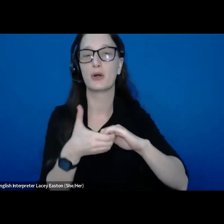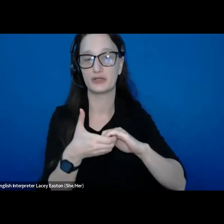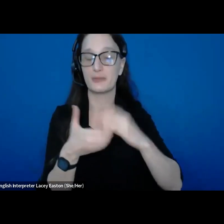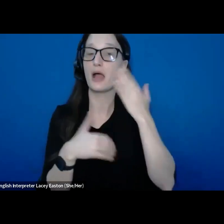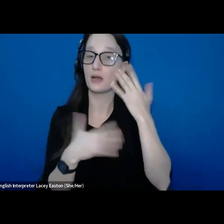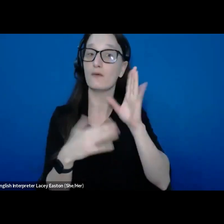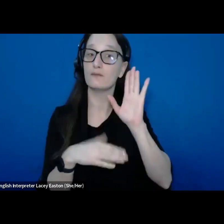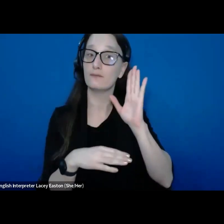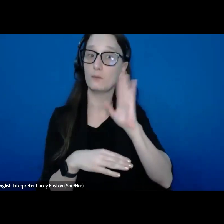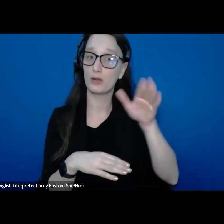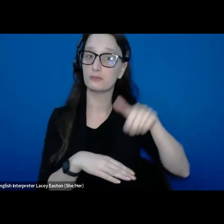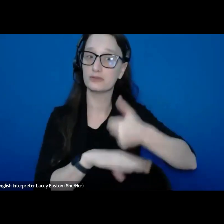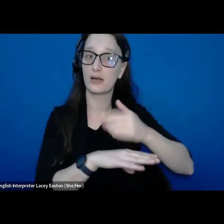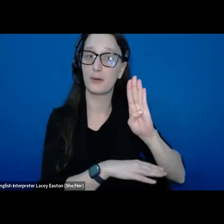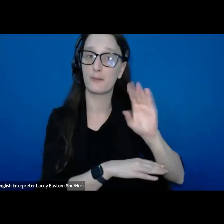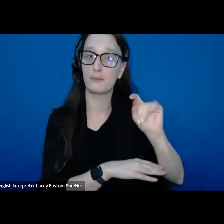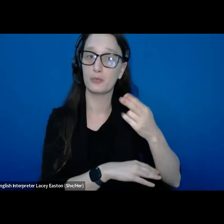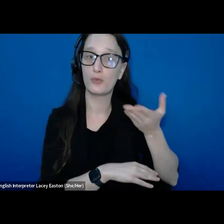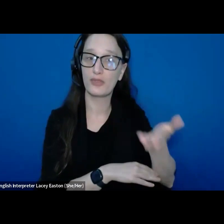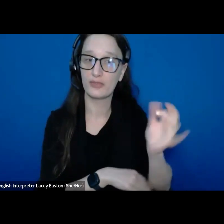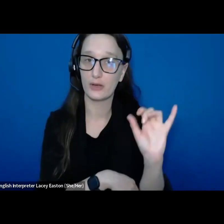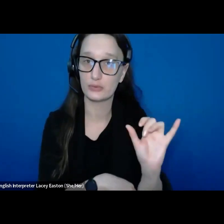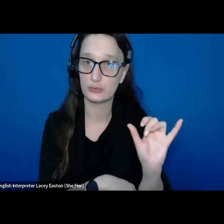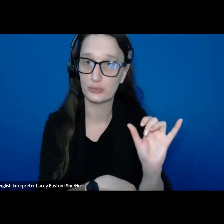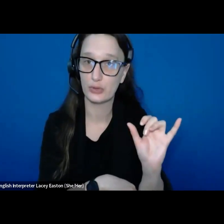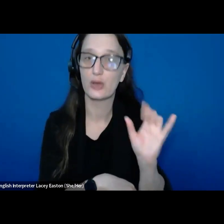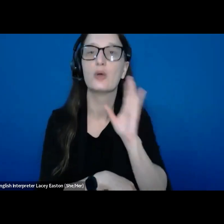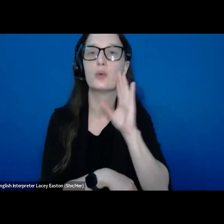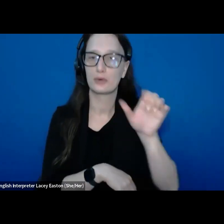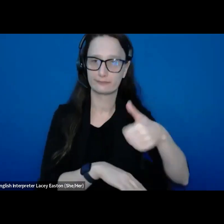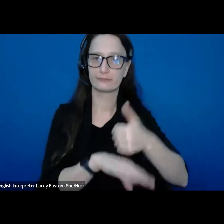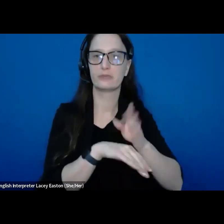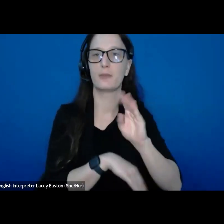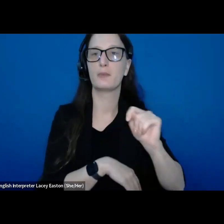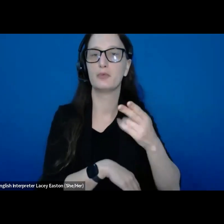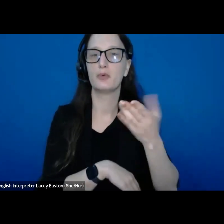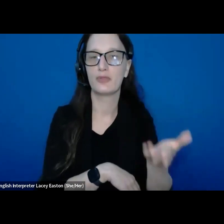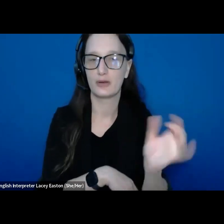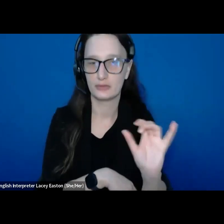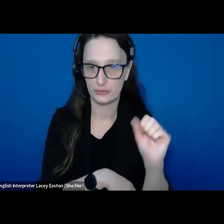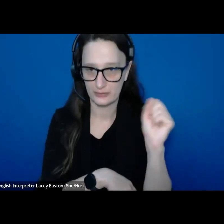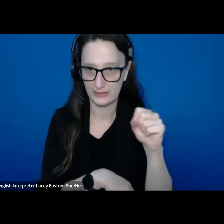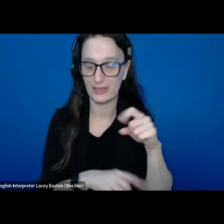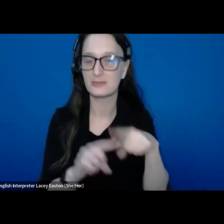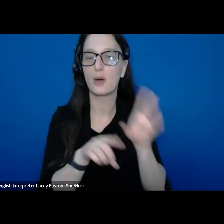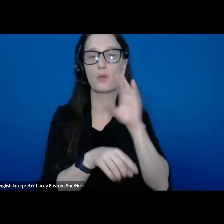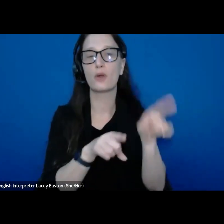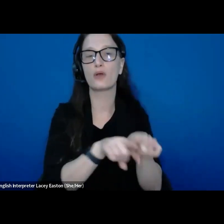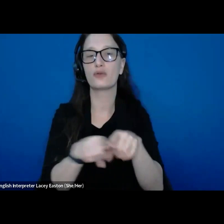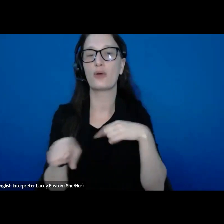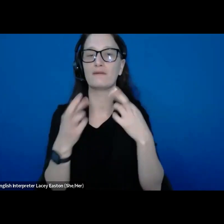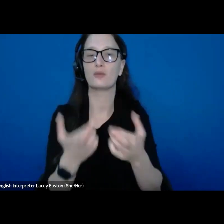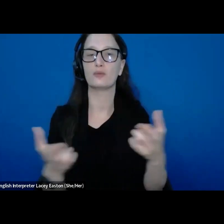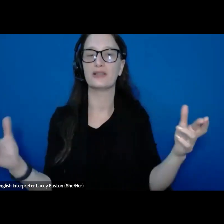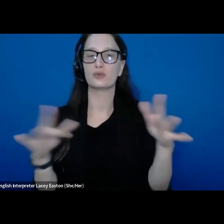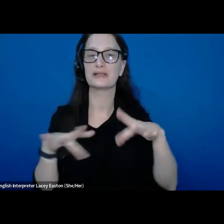well, right? They're Carly, gonna right at the have, front. yeah, they're gonna have a booth there as well. We'll also have their resource space available so